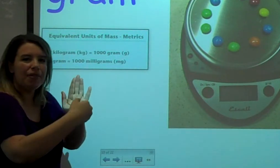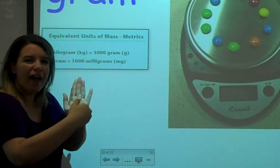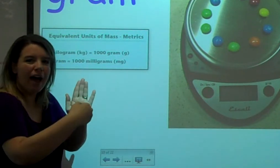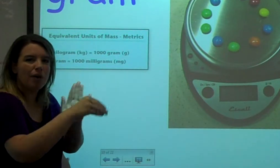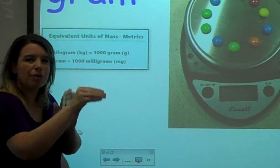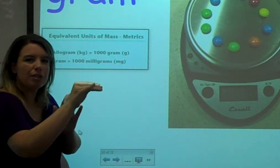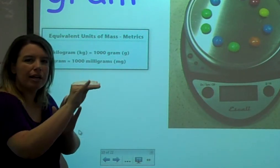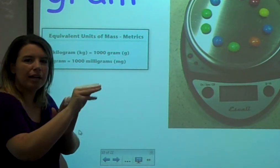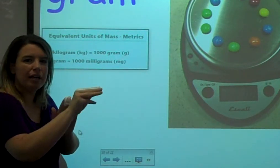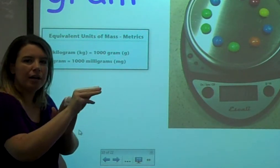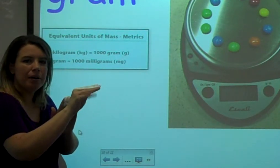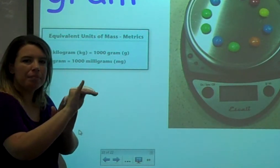1,000